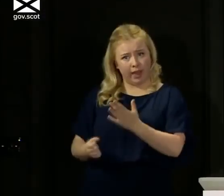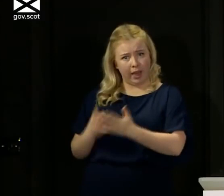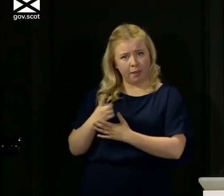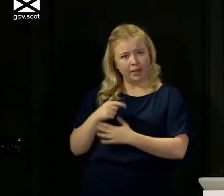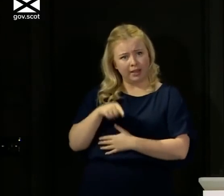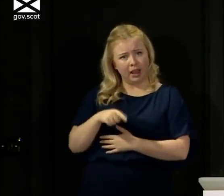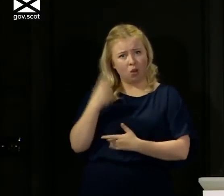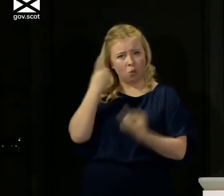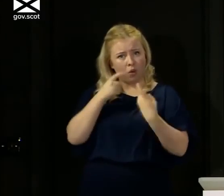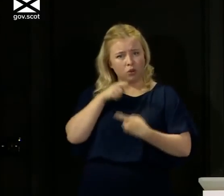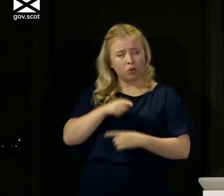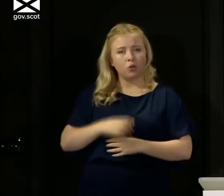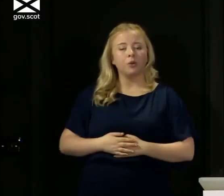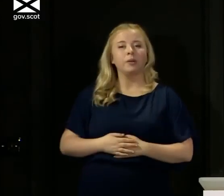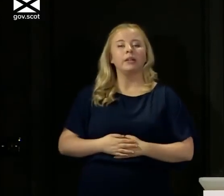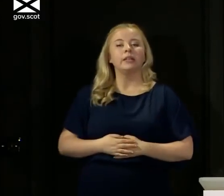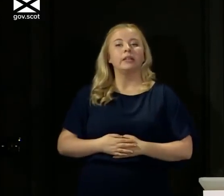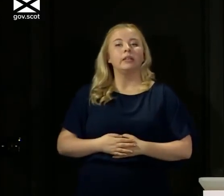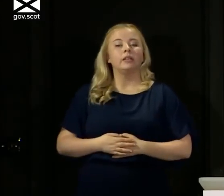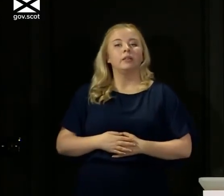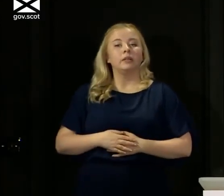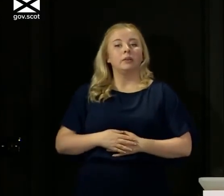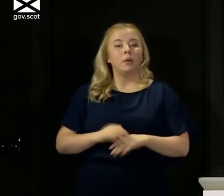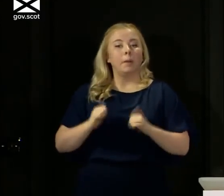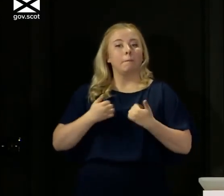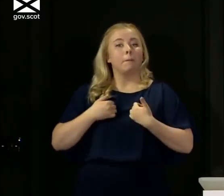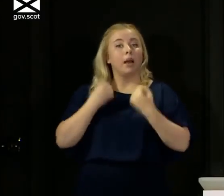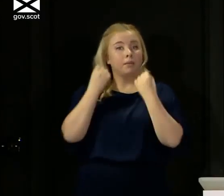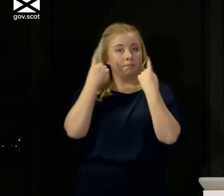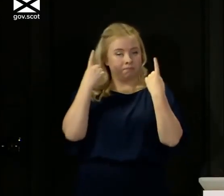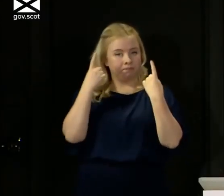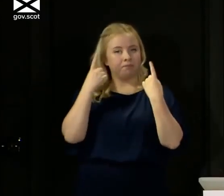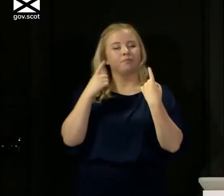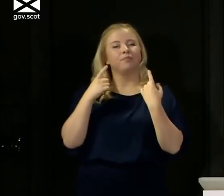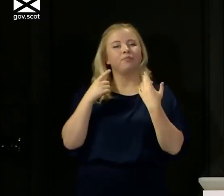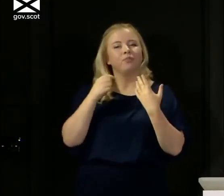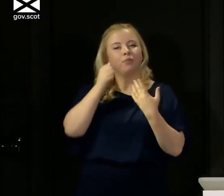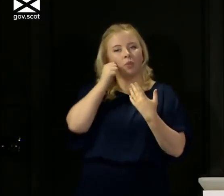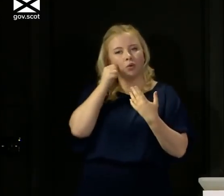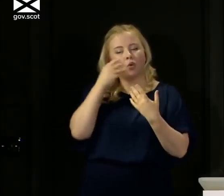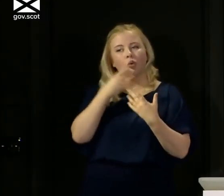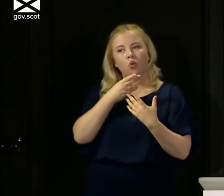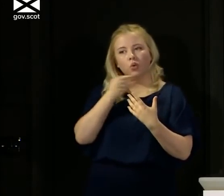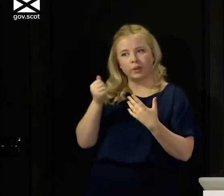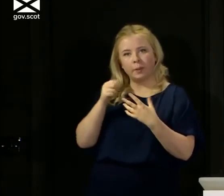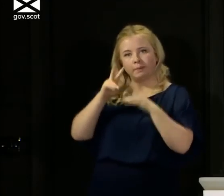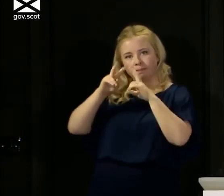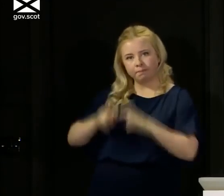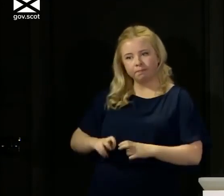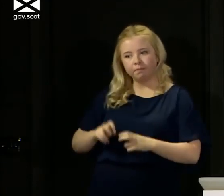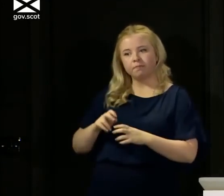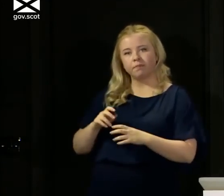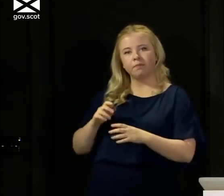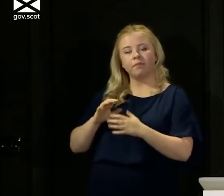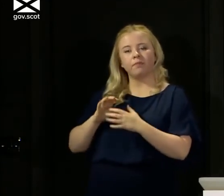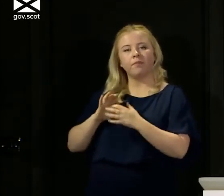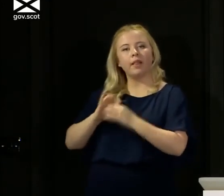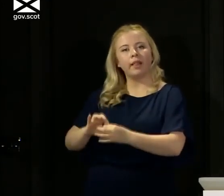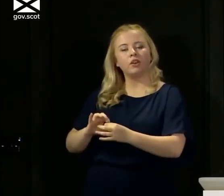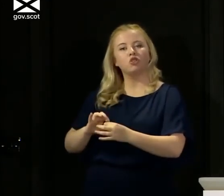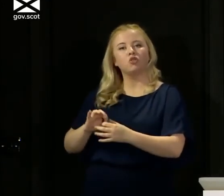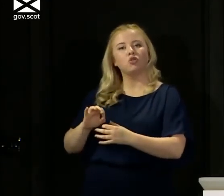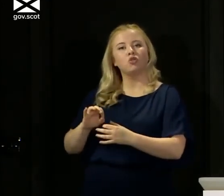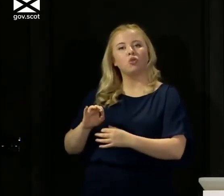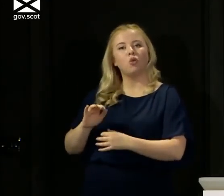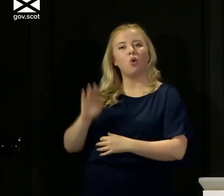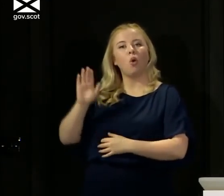as I understand it, and obviously investigations around Home Farm are still ongoing, which will, for reasons